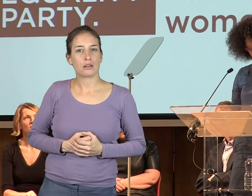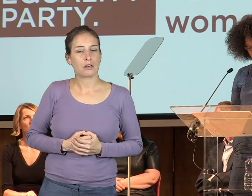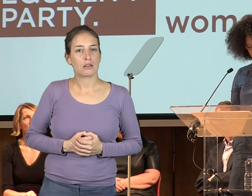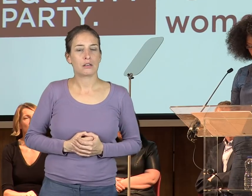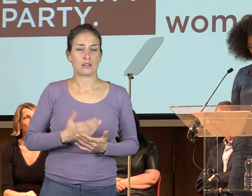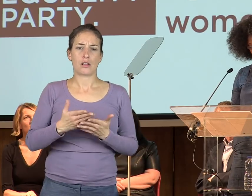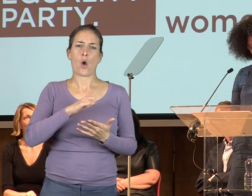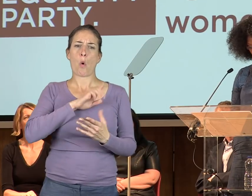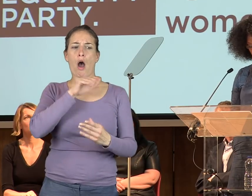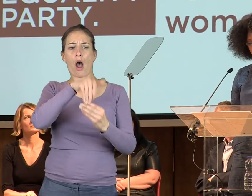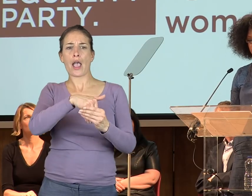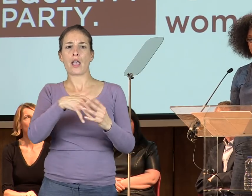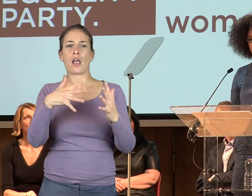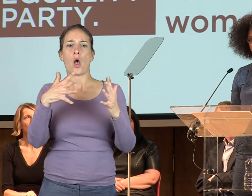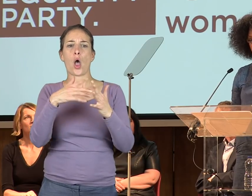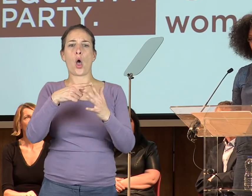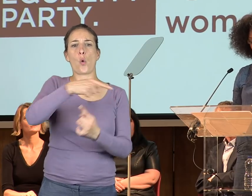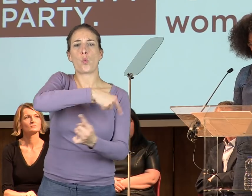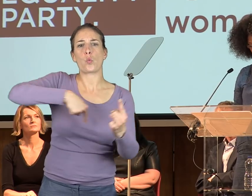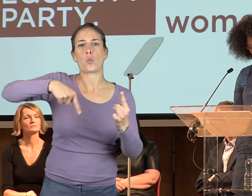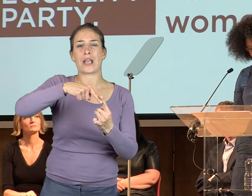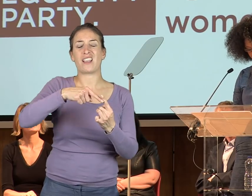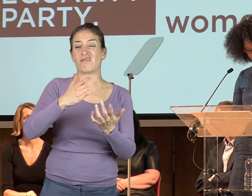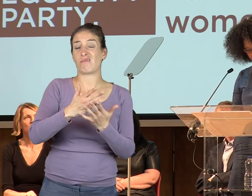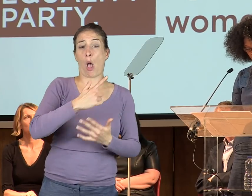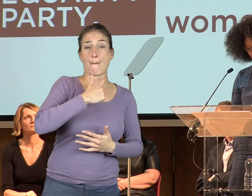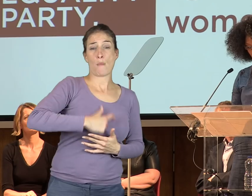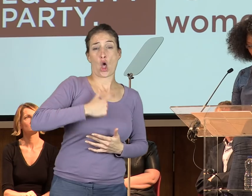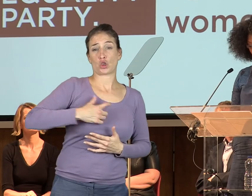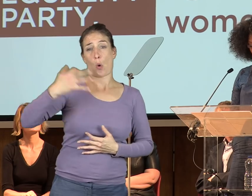personal and intensely political because these things go together.